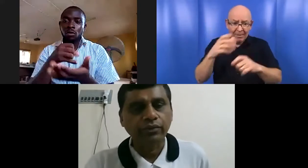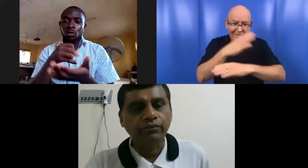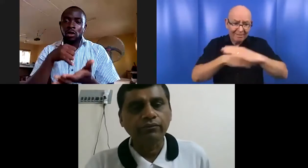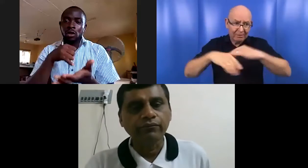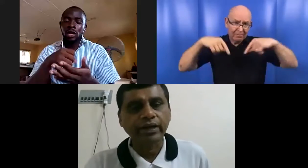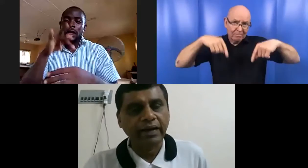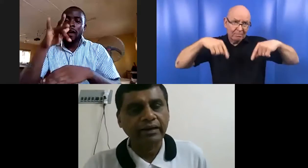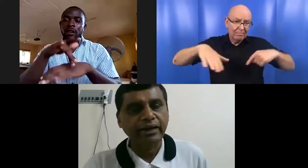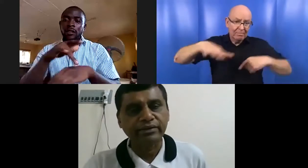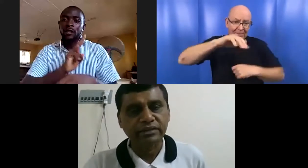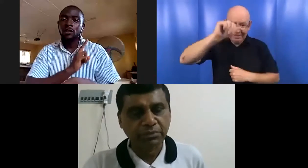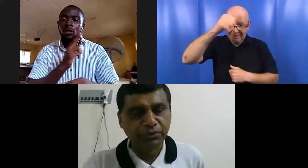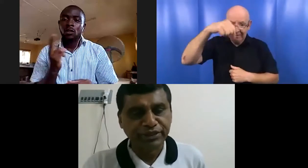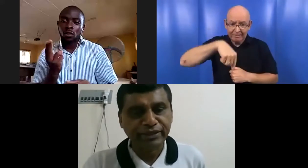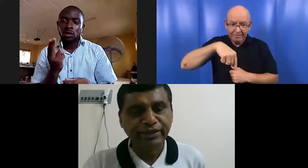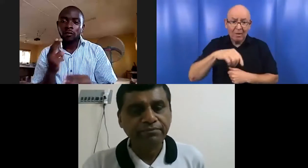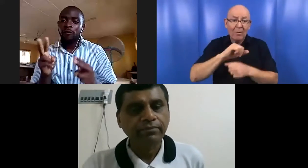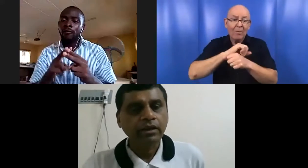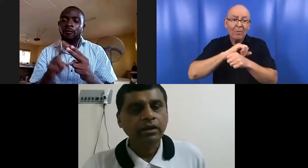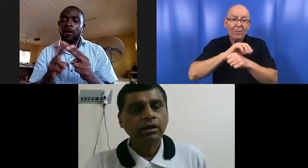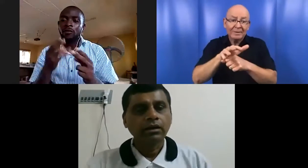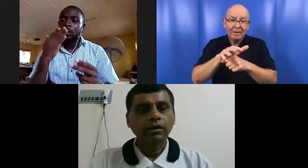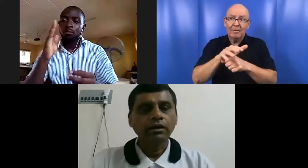us very badly and disproportionately,